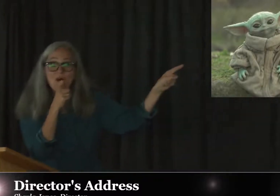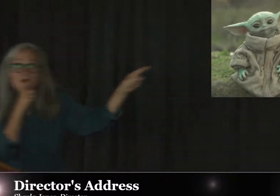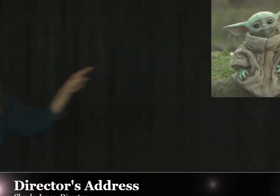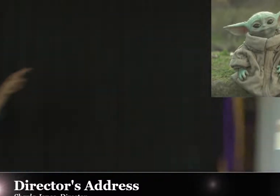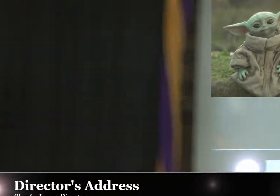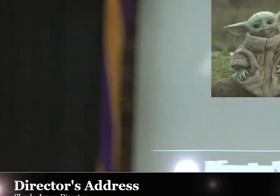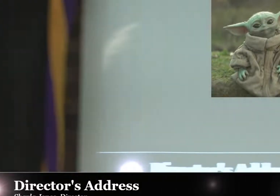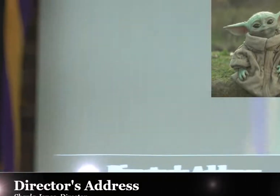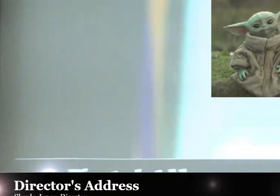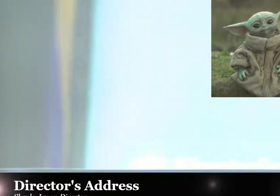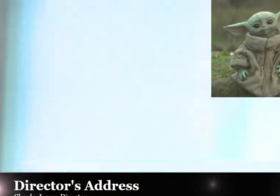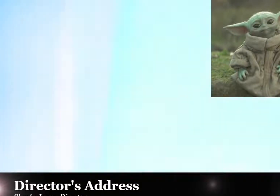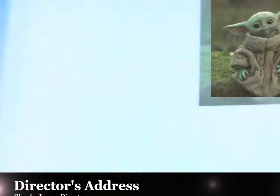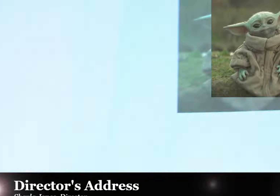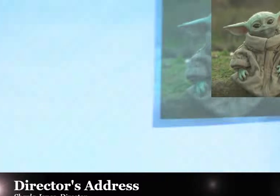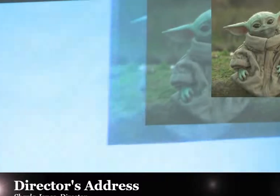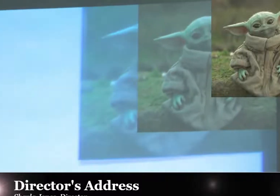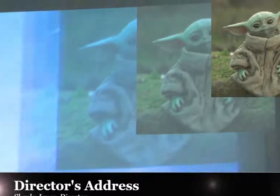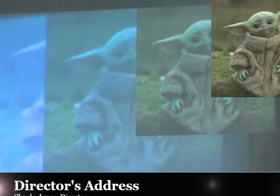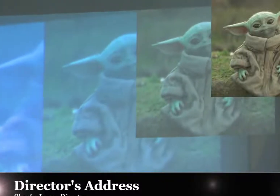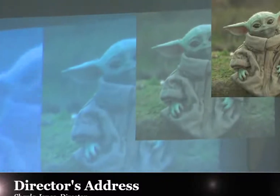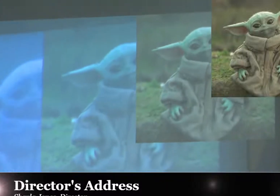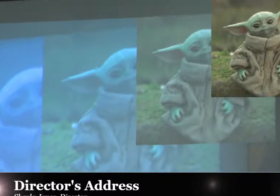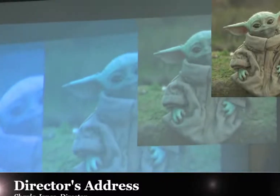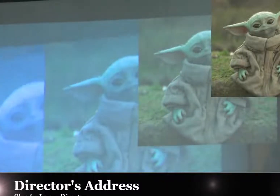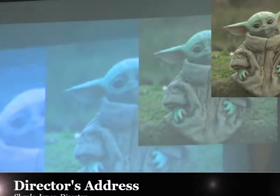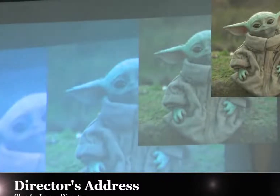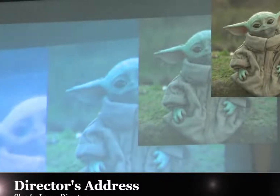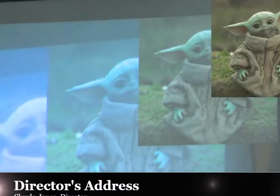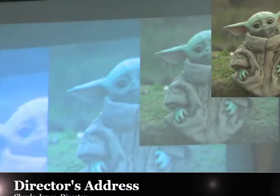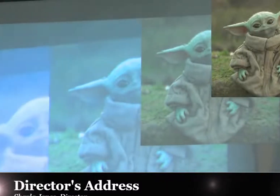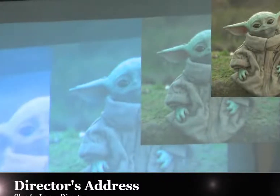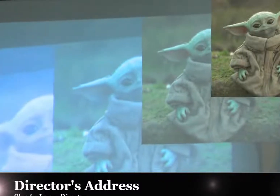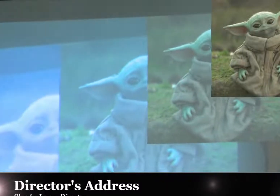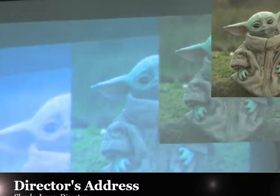You know who that is? Yes? Okay, good.